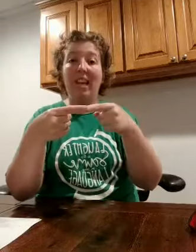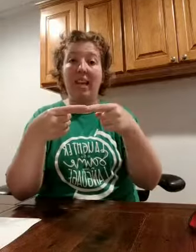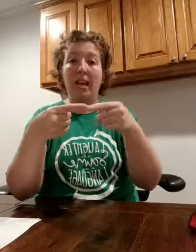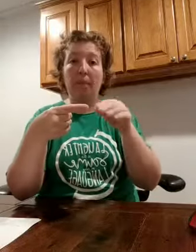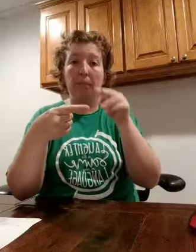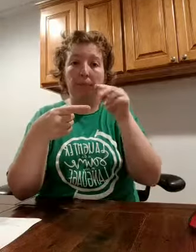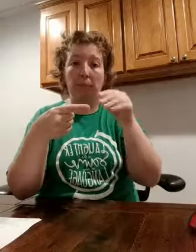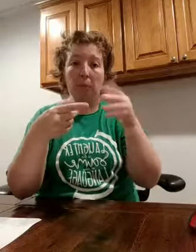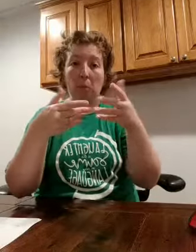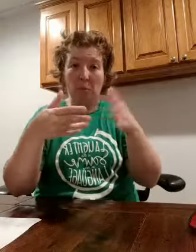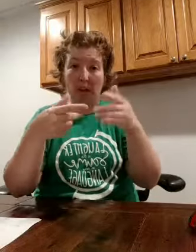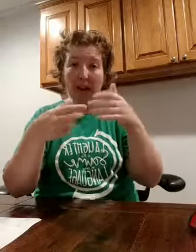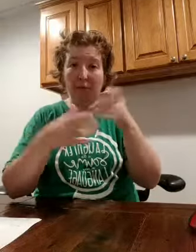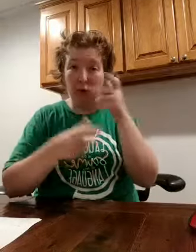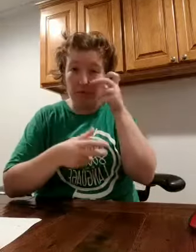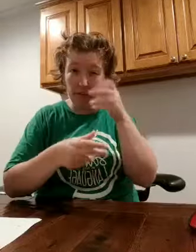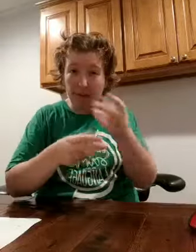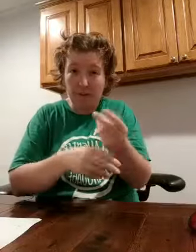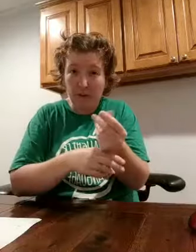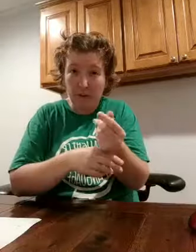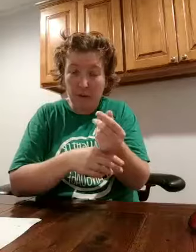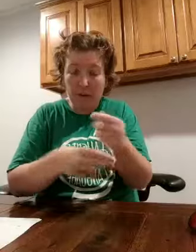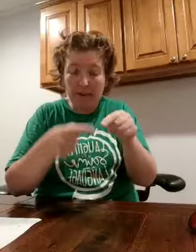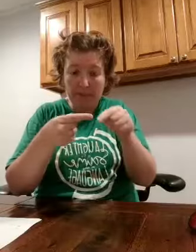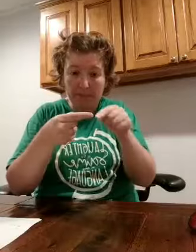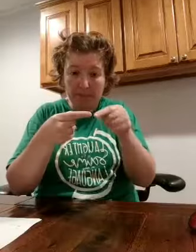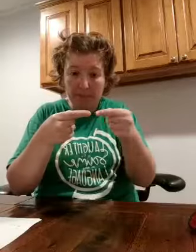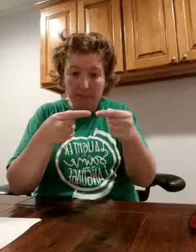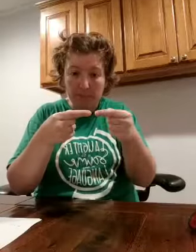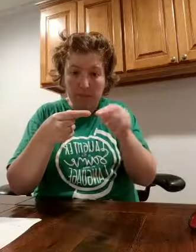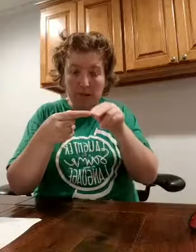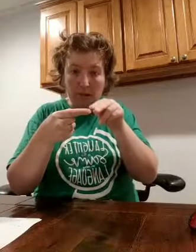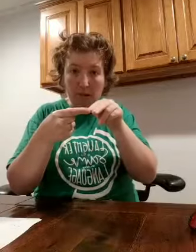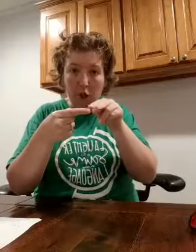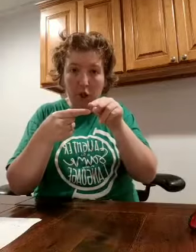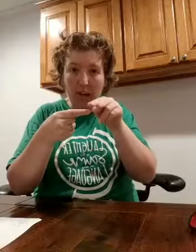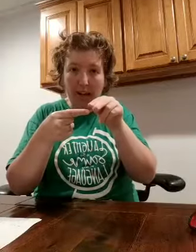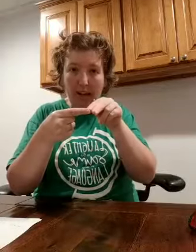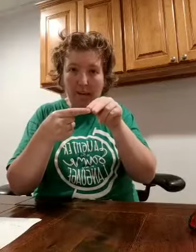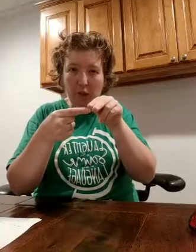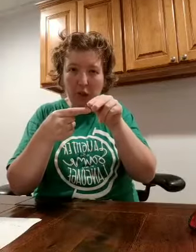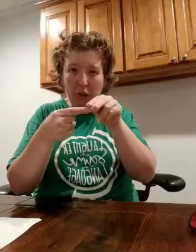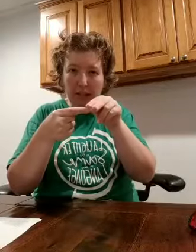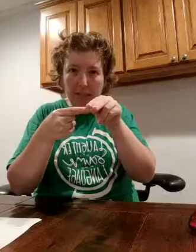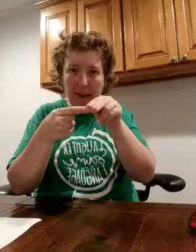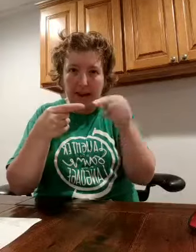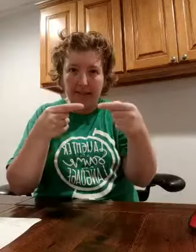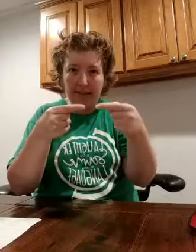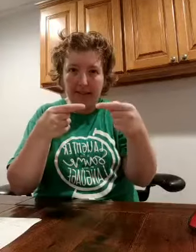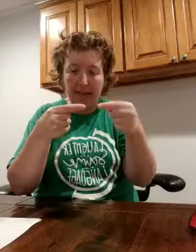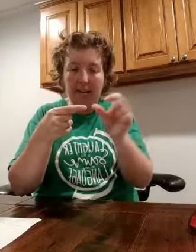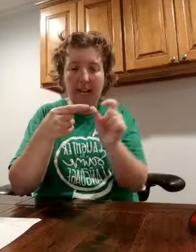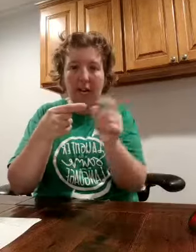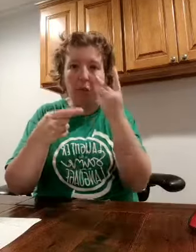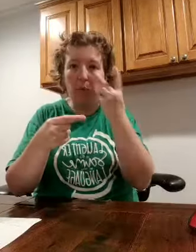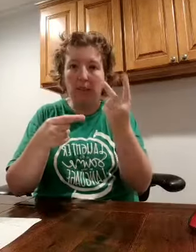Then after you've done that for a little bit, look just past, and you will